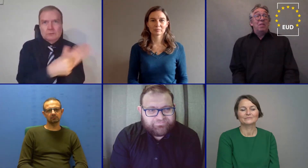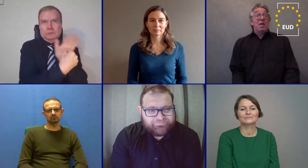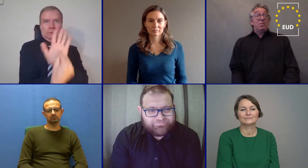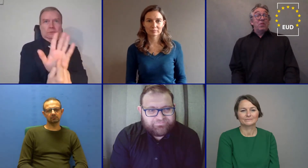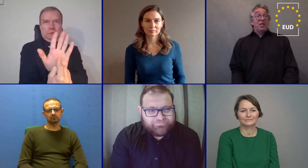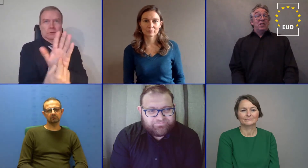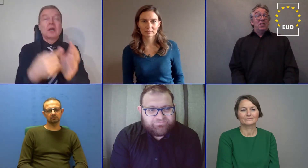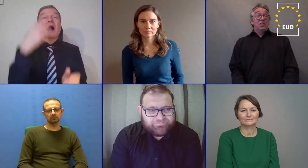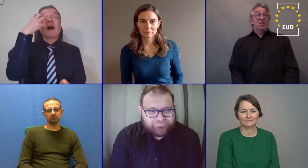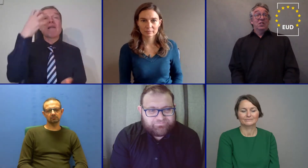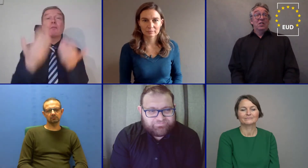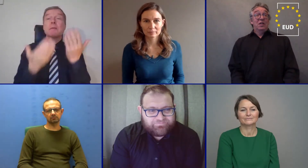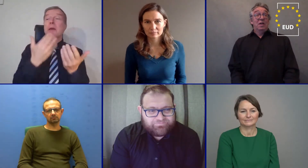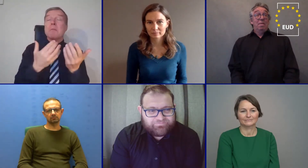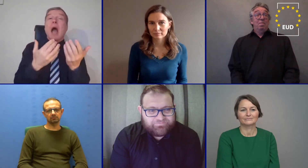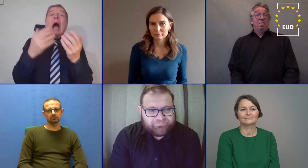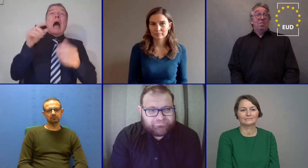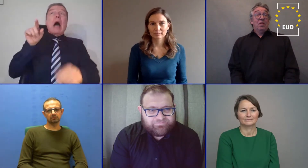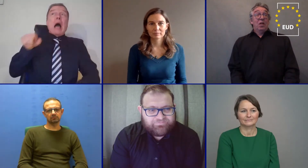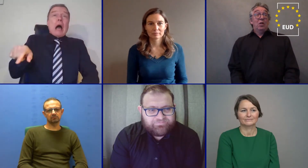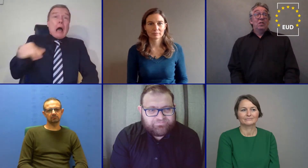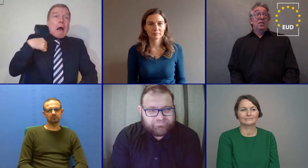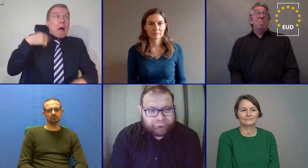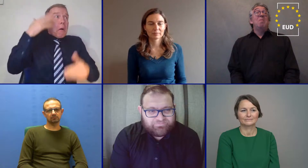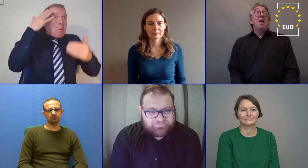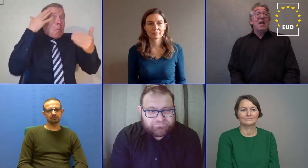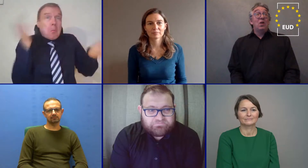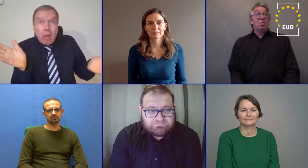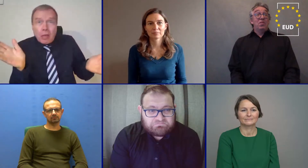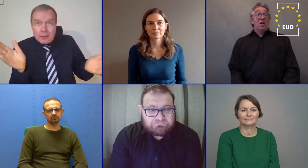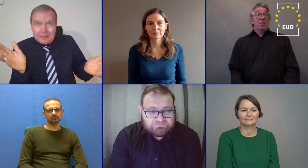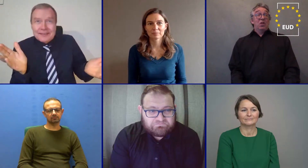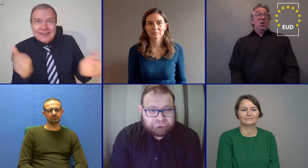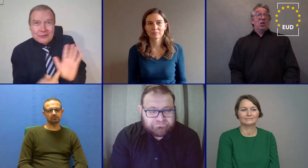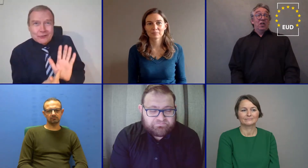best practices that may help develop the guidelines.